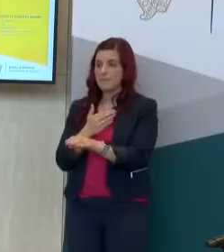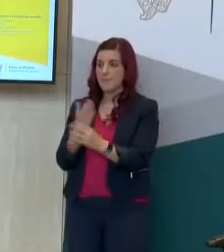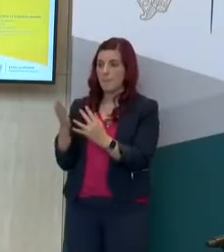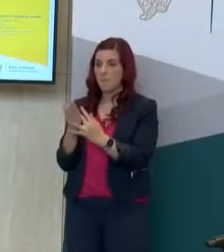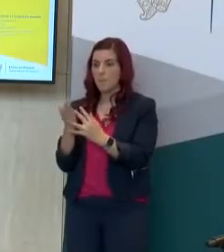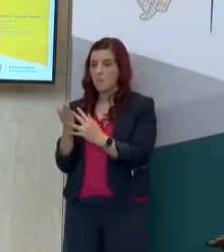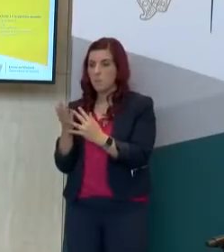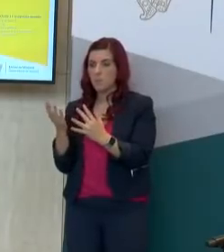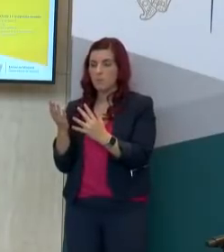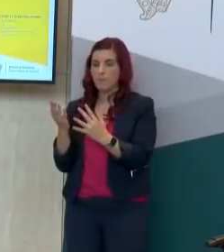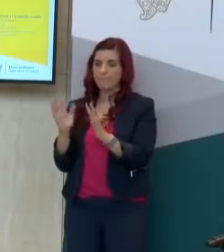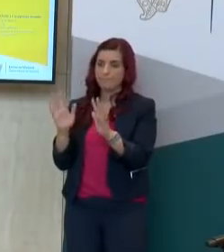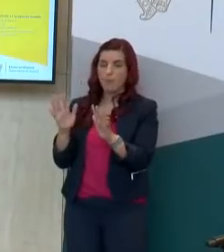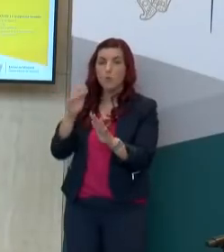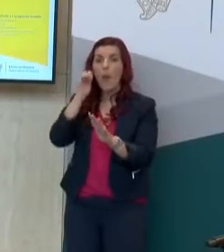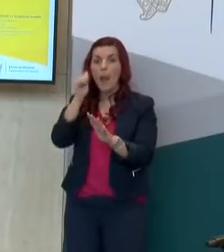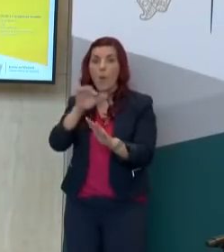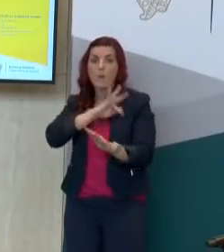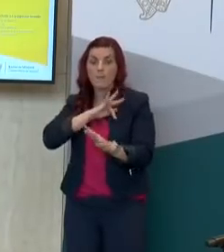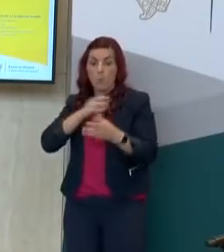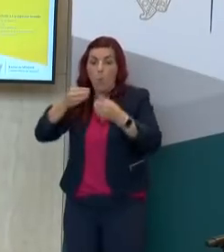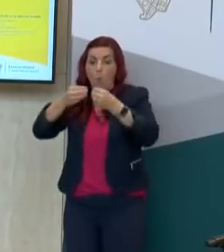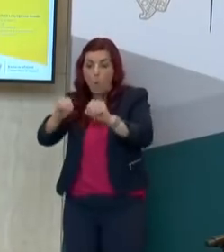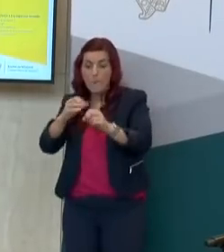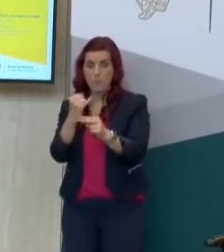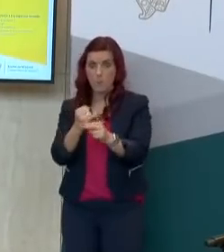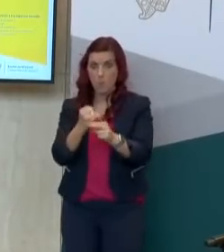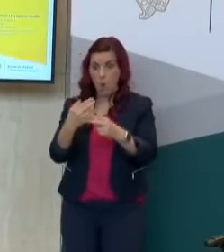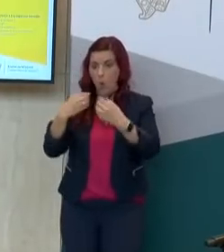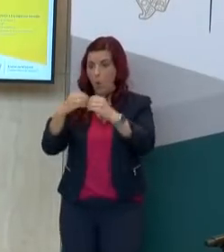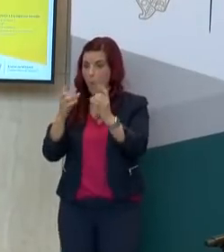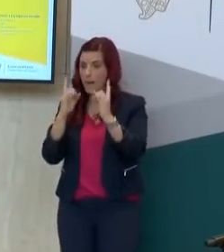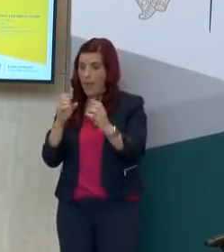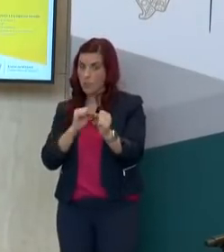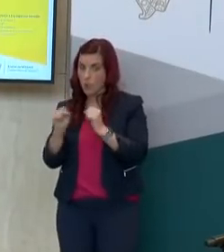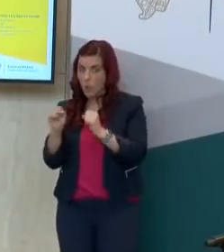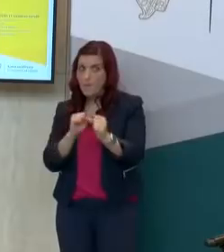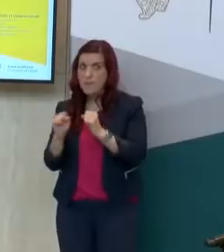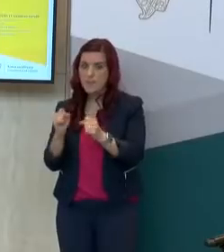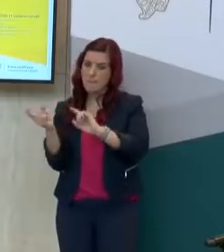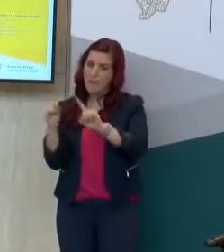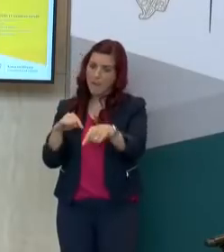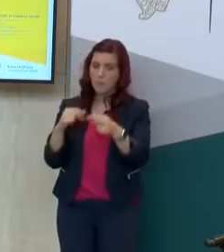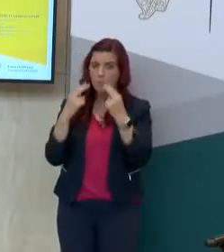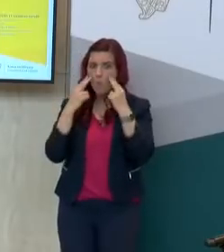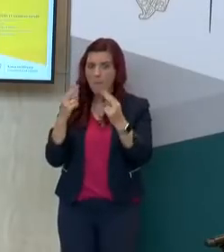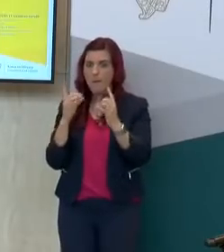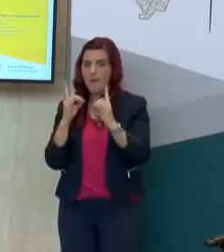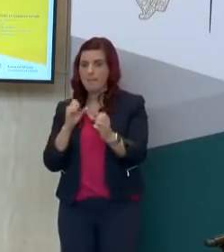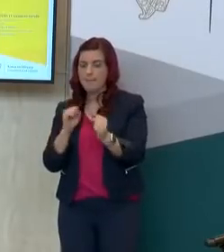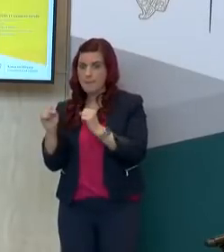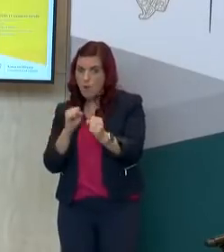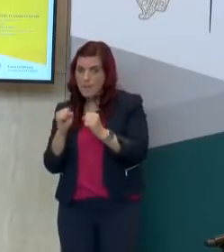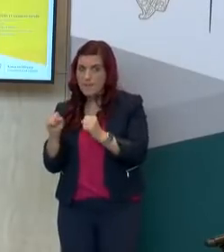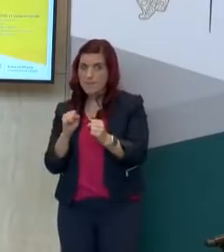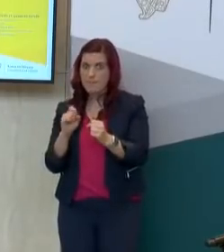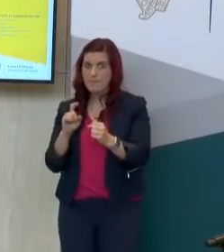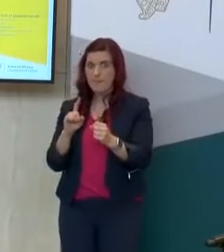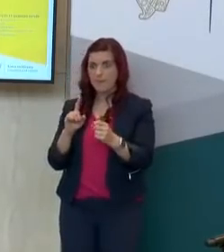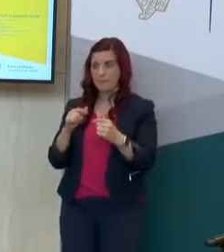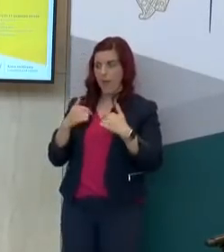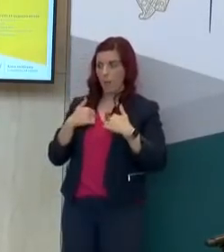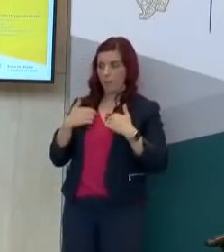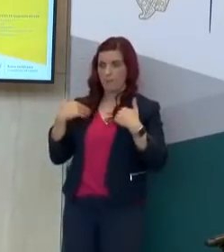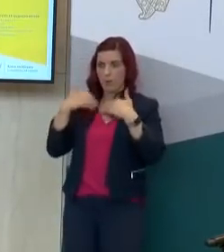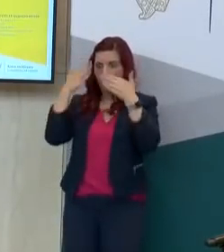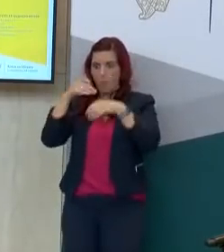to allow ourselves to open up our schools, to open up our health services, which I'm primarily concerned with in the HSE, is we